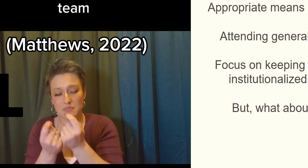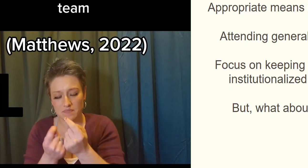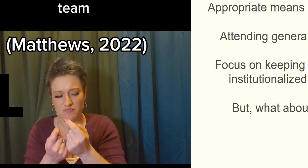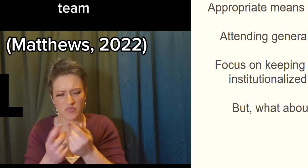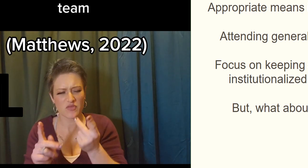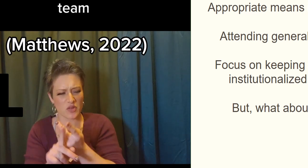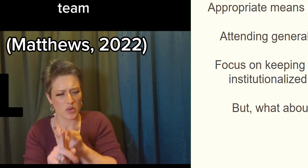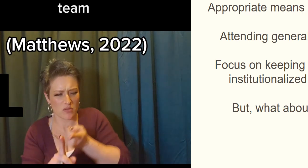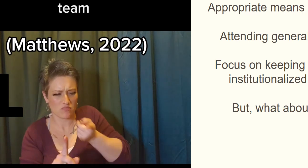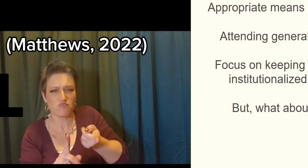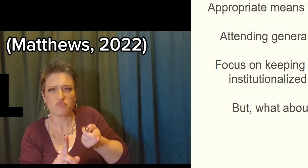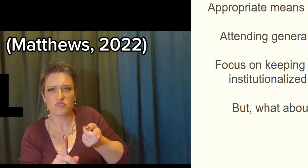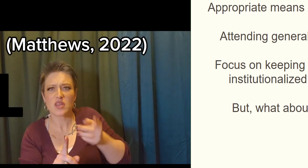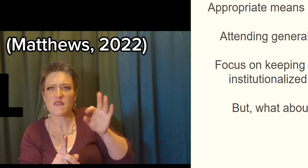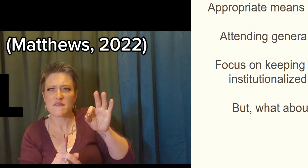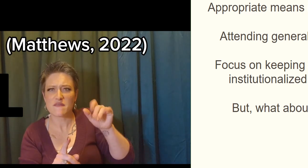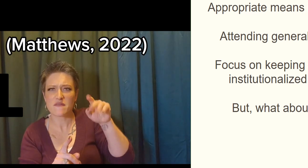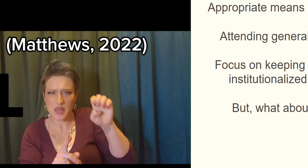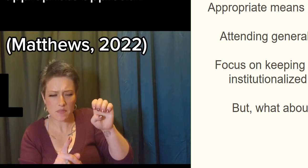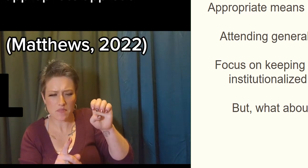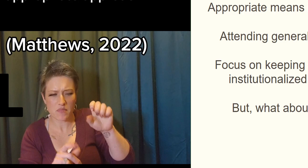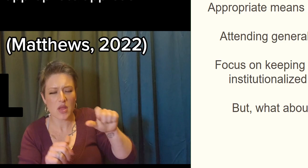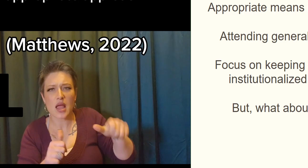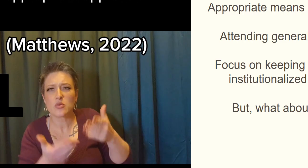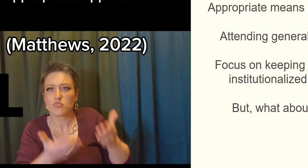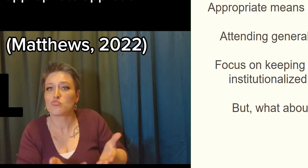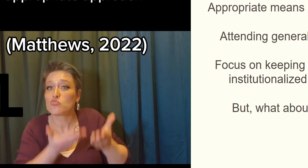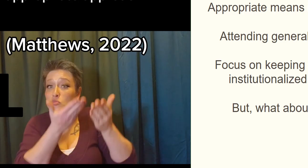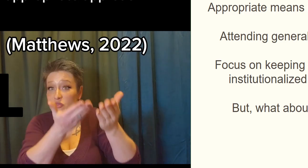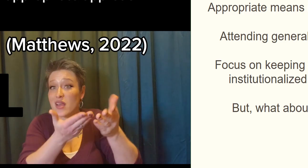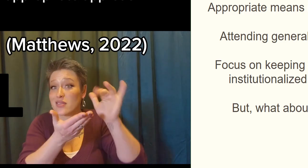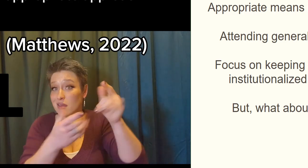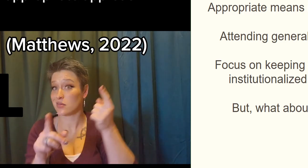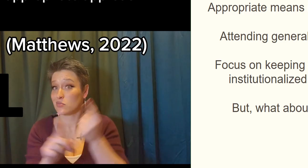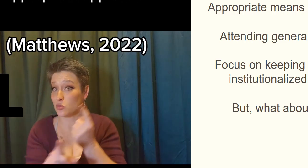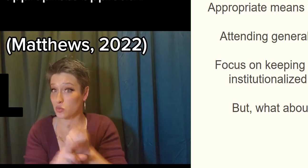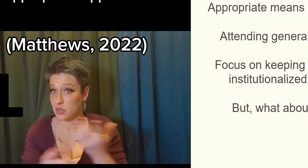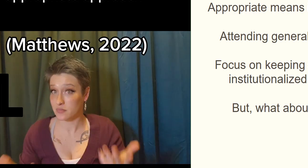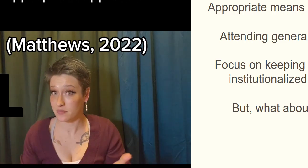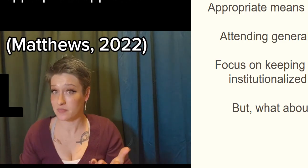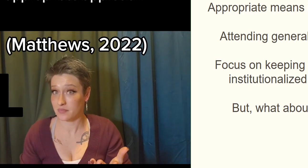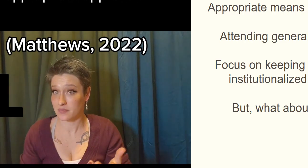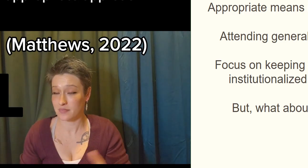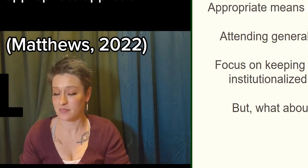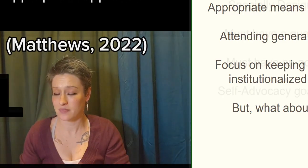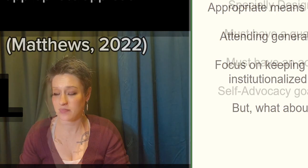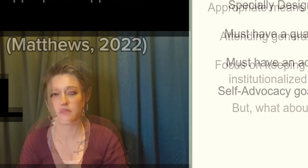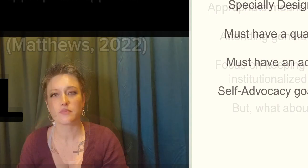about it with the team, with the parents, to figure out what is the appropriate